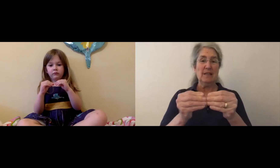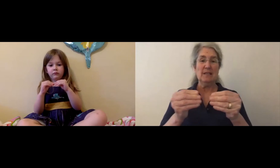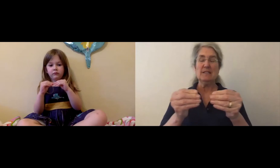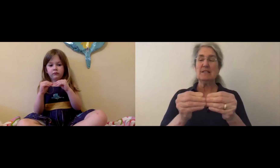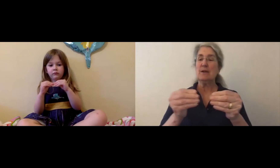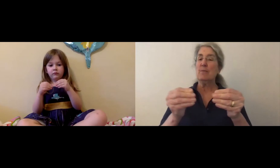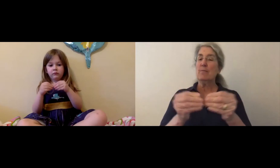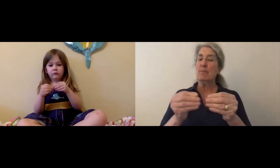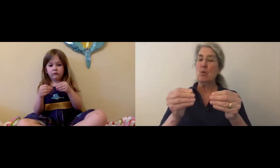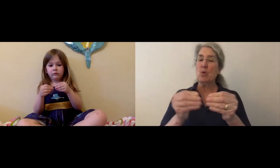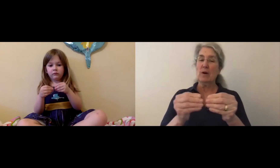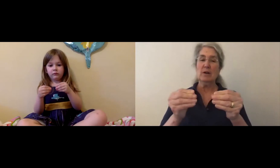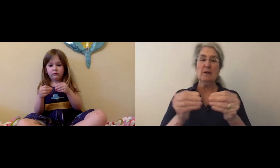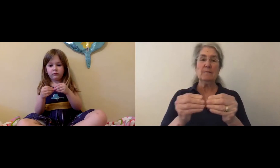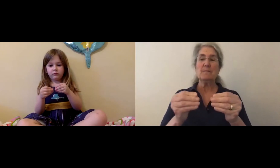this. More.